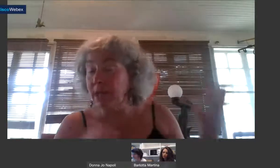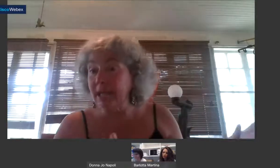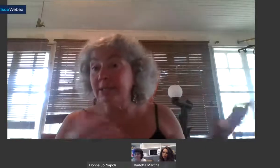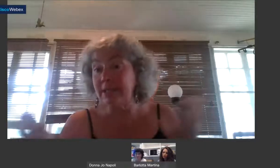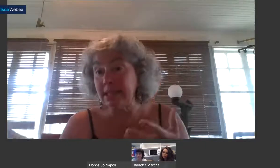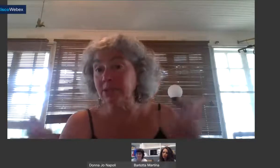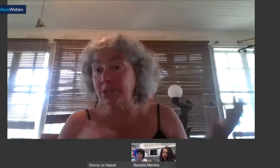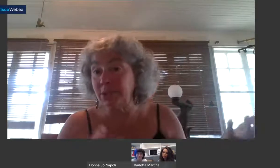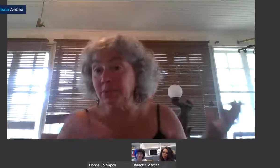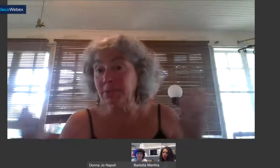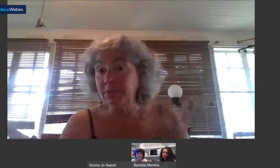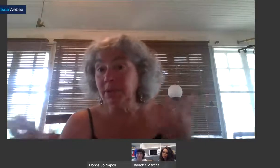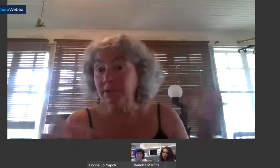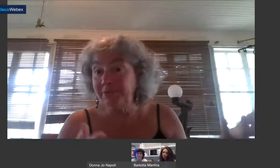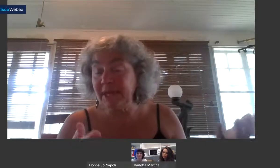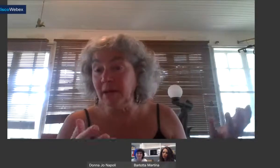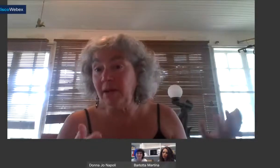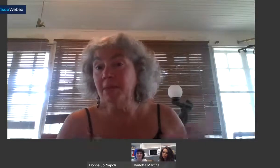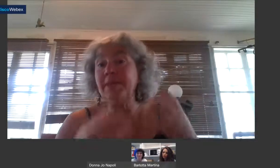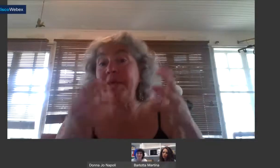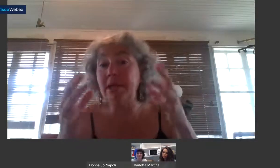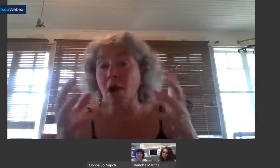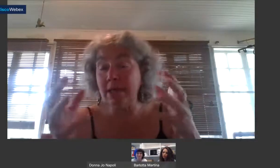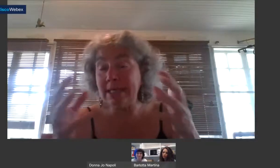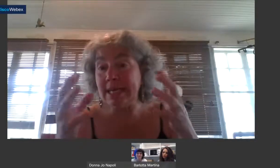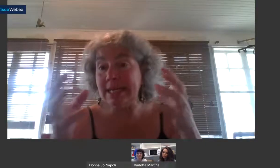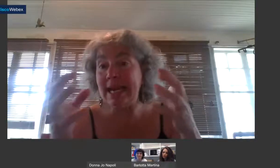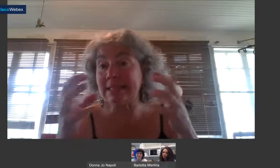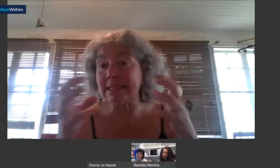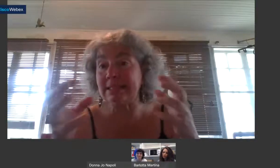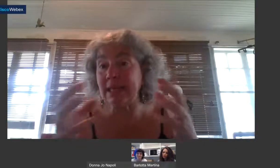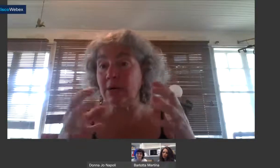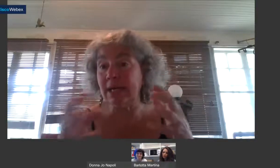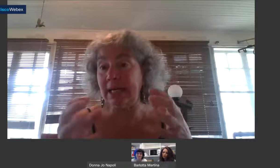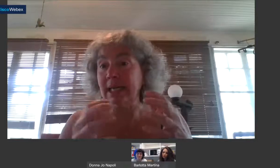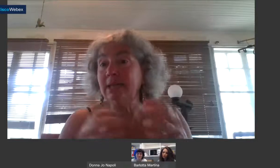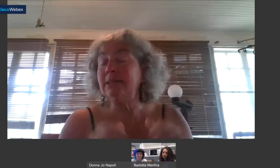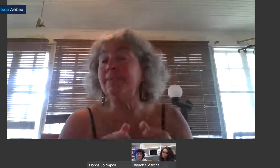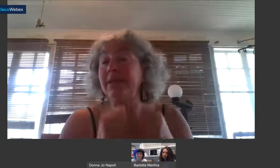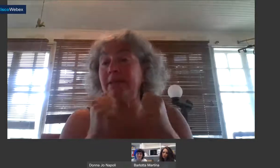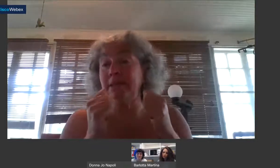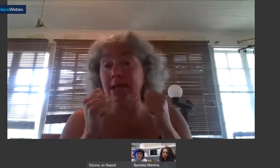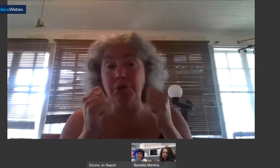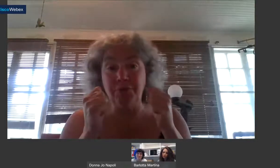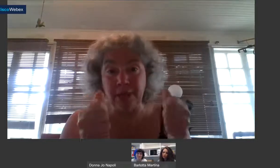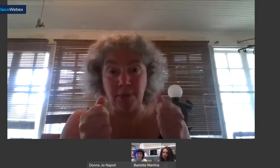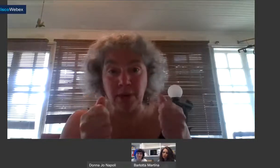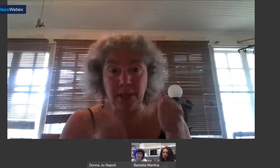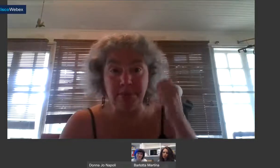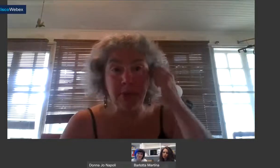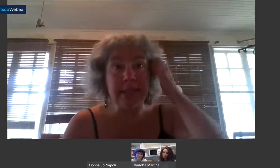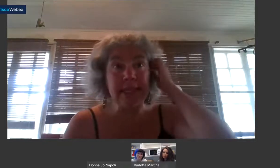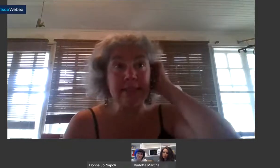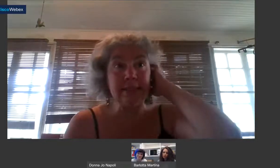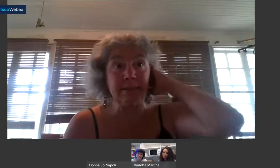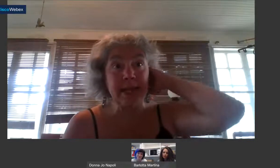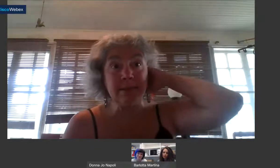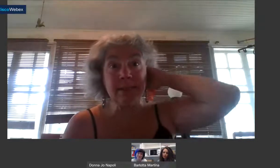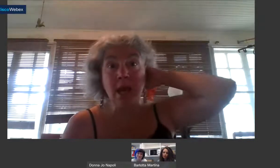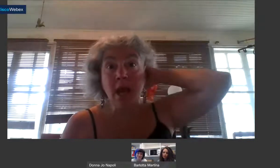nice things to feel, but they aren't necessarily something that you really want to communicate to someone else.